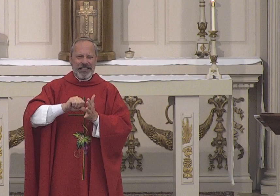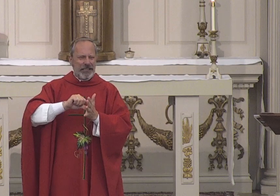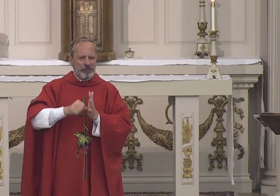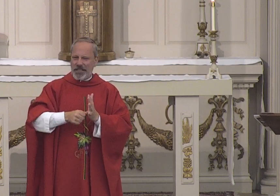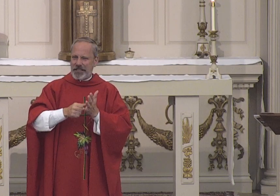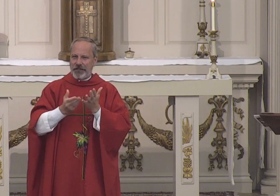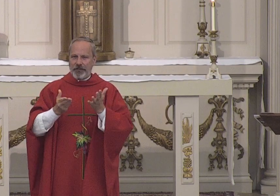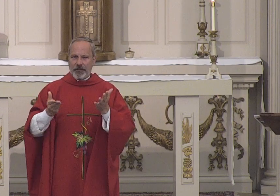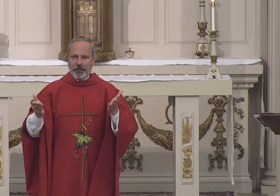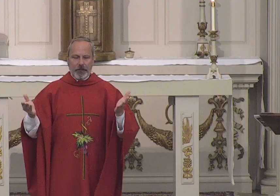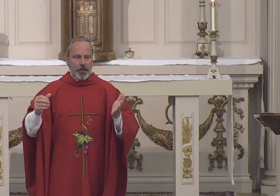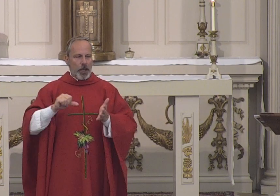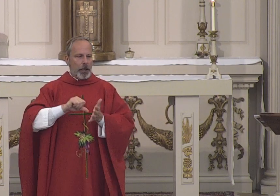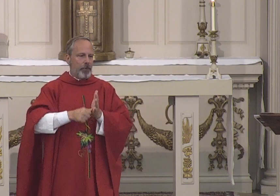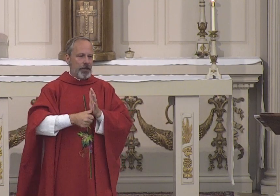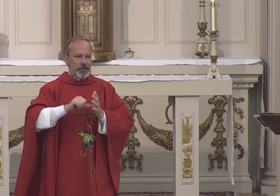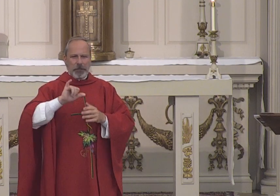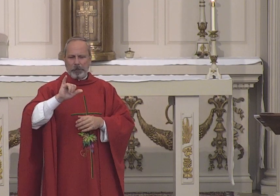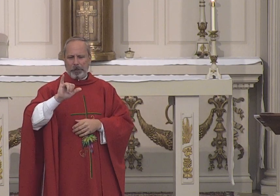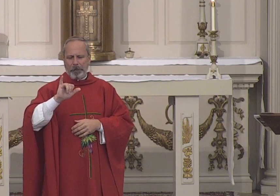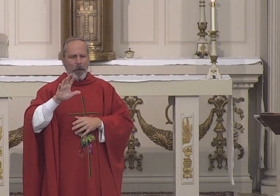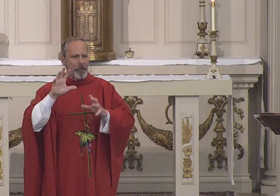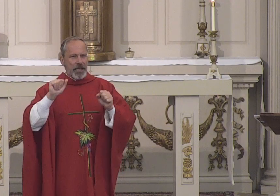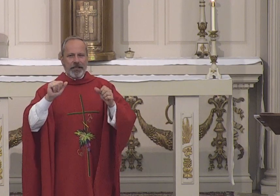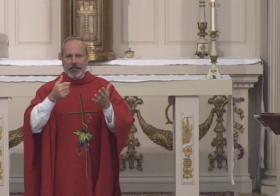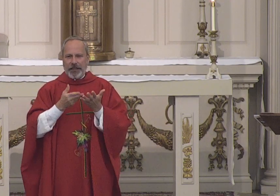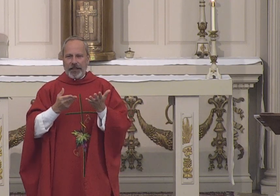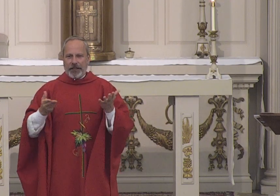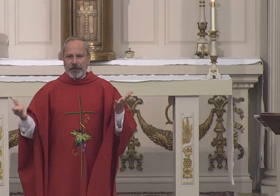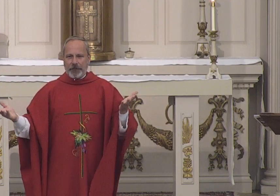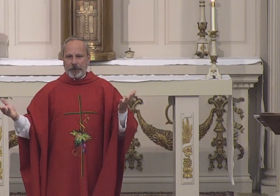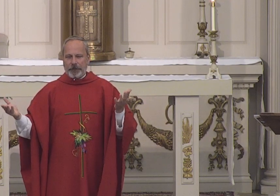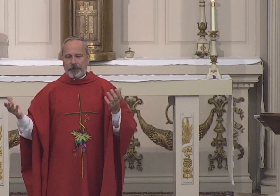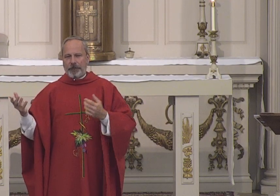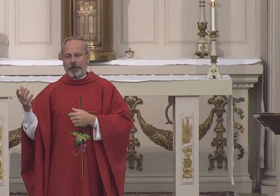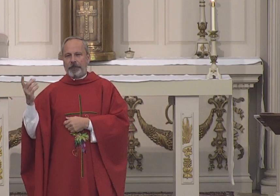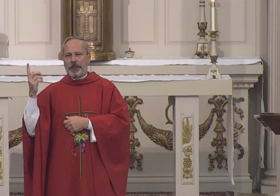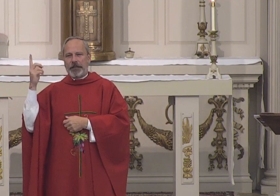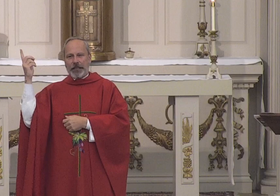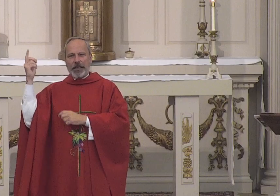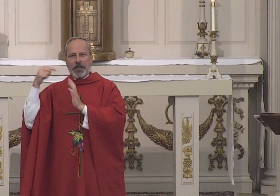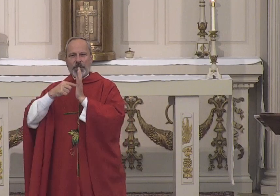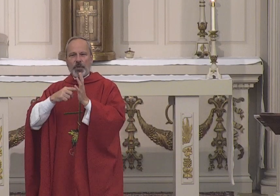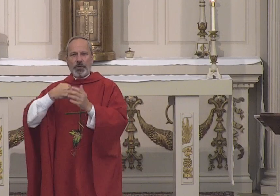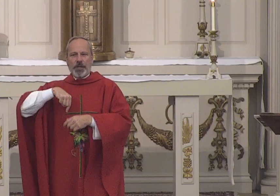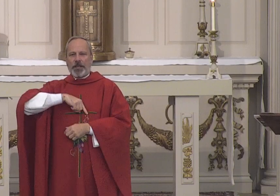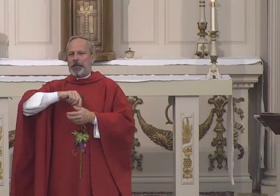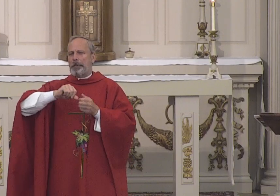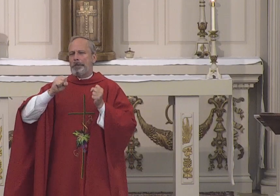He emphasizes the important, the amazing things that are happening. He's showing